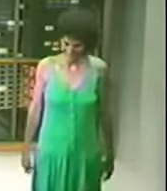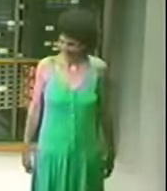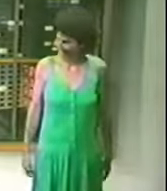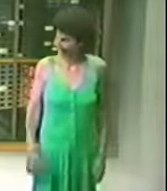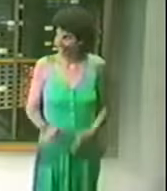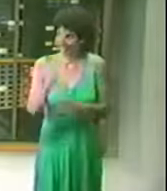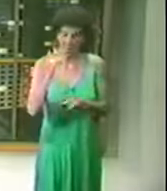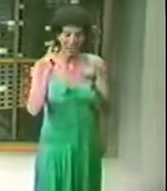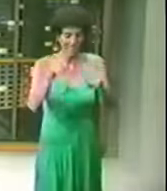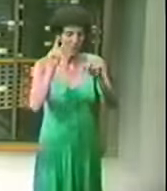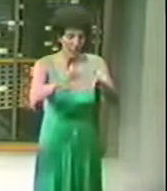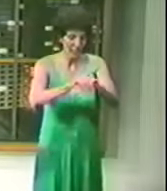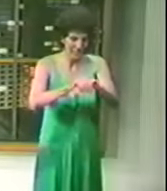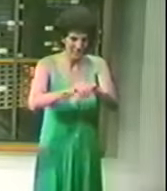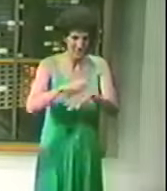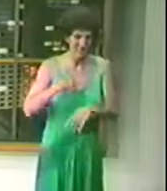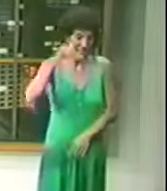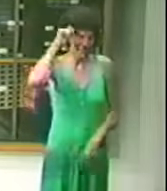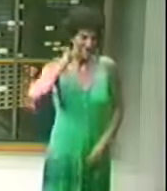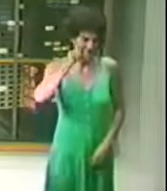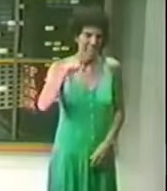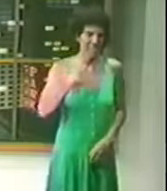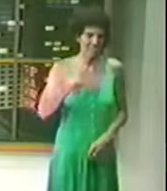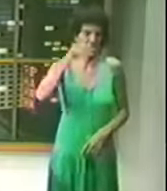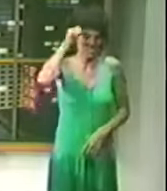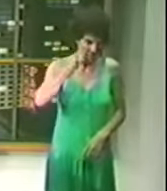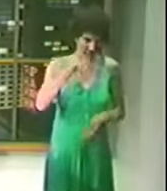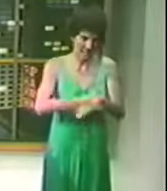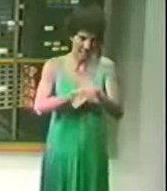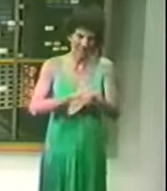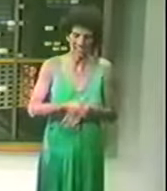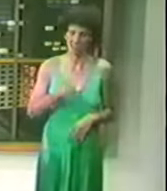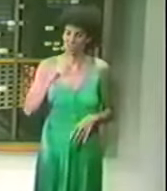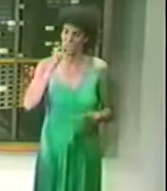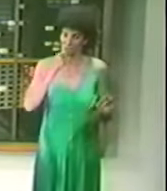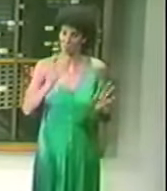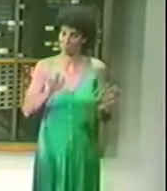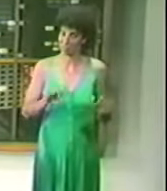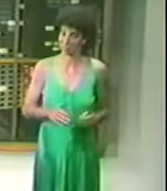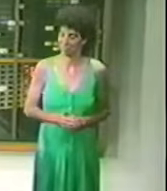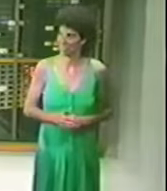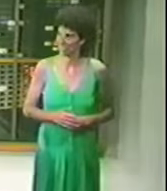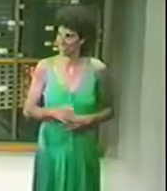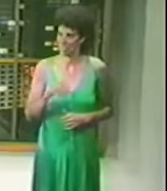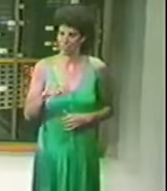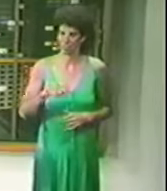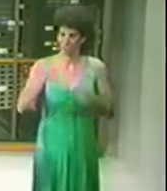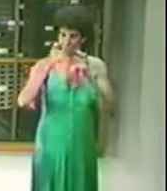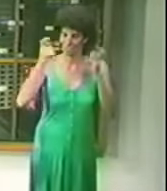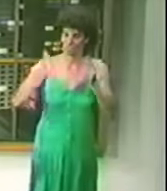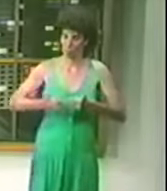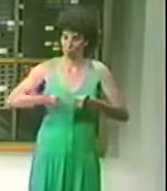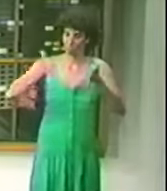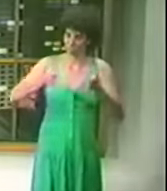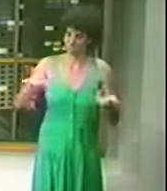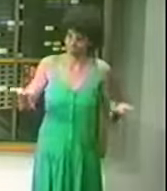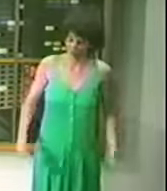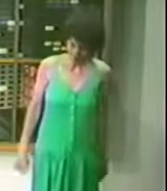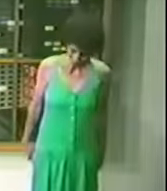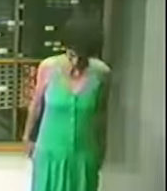That's why I love going to England. I'm the tannest guy in the country, which it's real cool. Yeah, I like that. You need the ego boost occasionally, I feel.